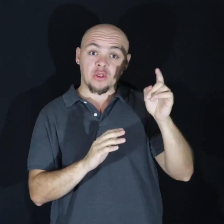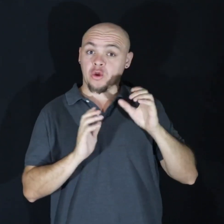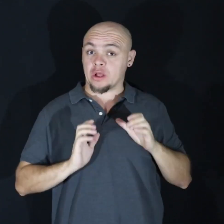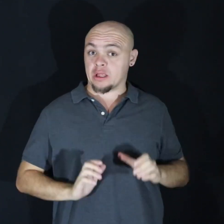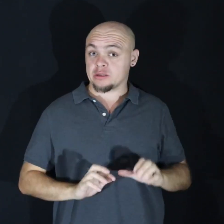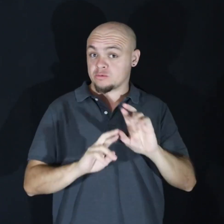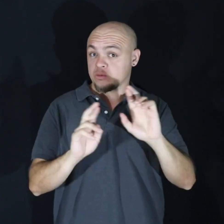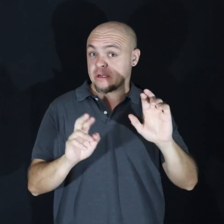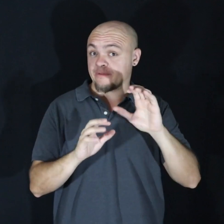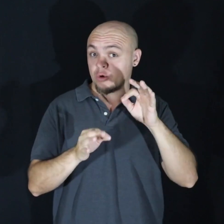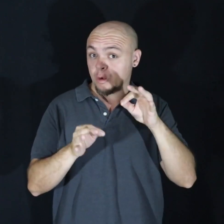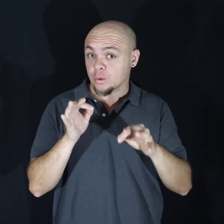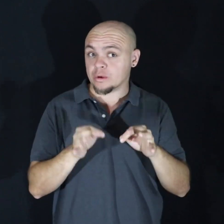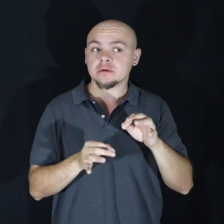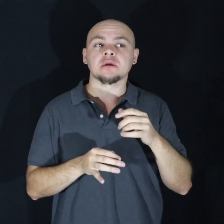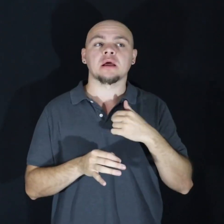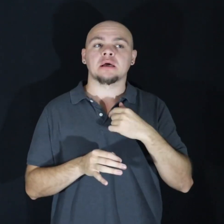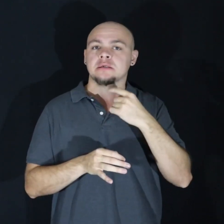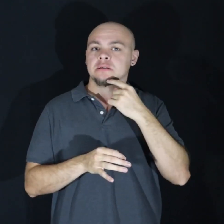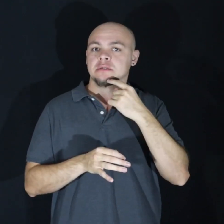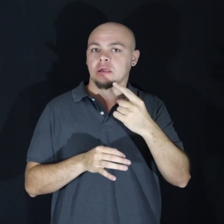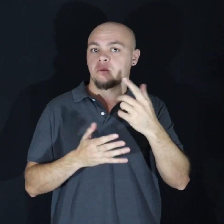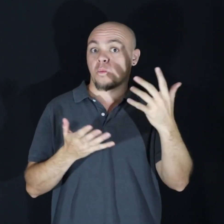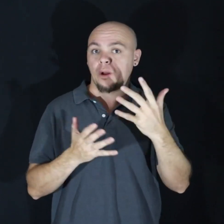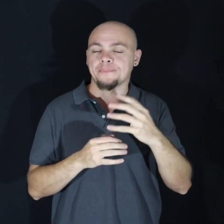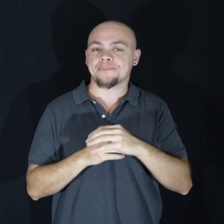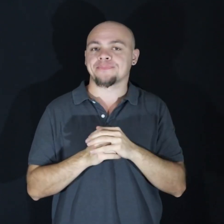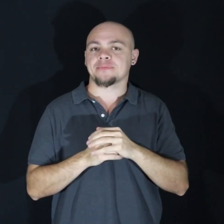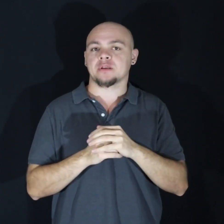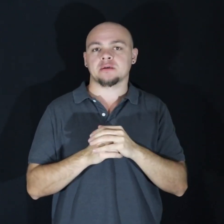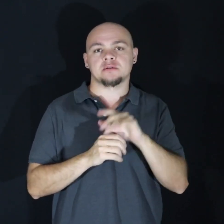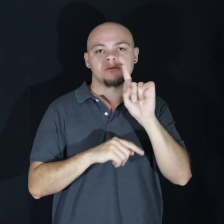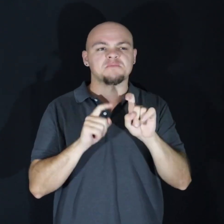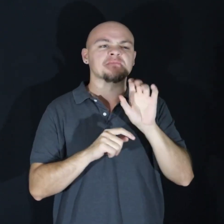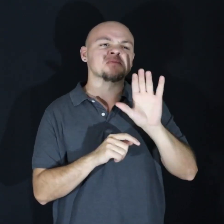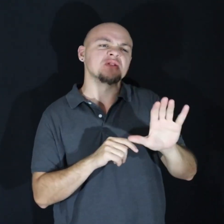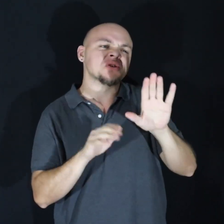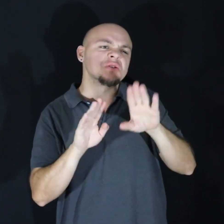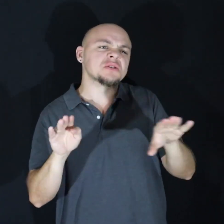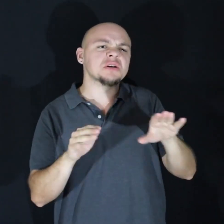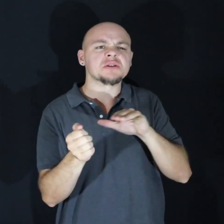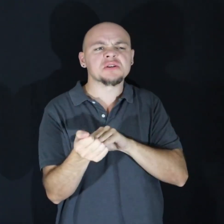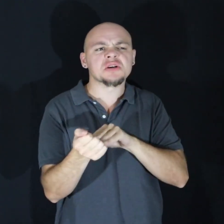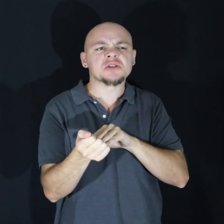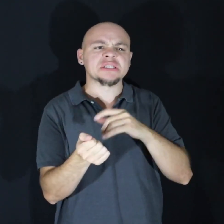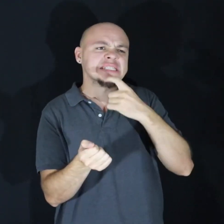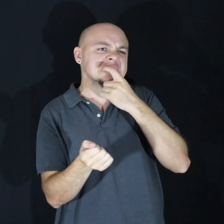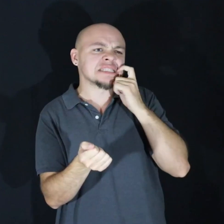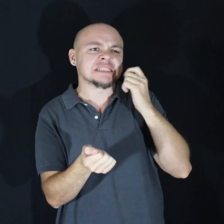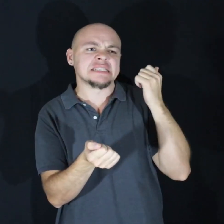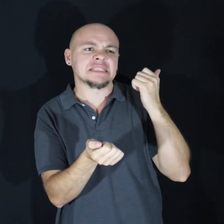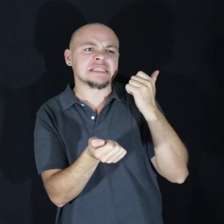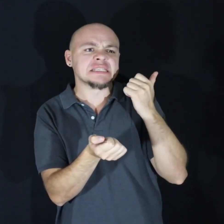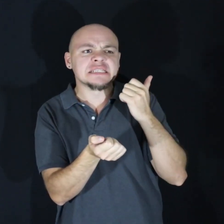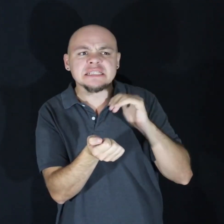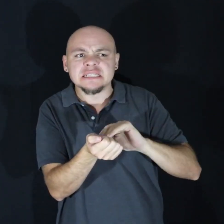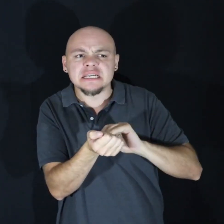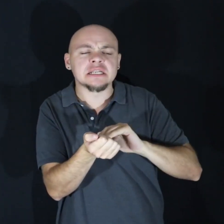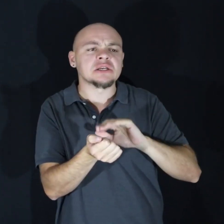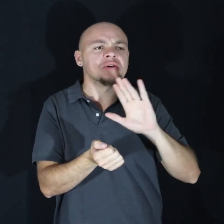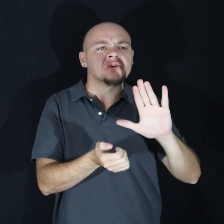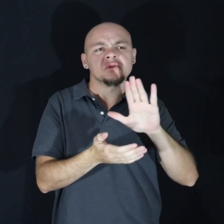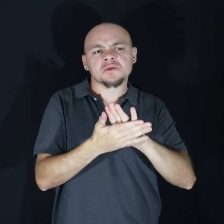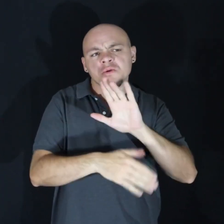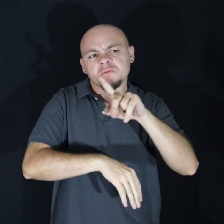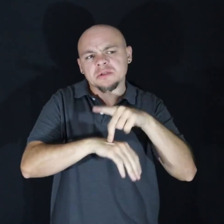court, I prepare them for this kind of interrogation. Who's your children's doctor or dentist? What's the name of your school principal or even their